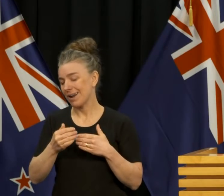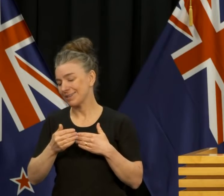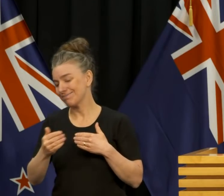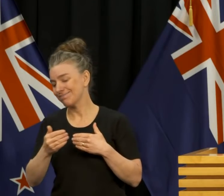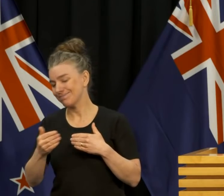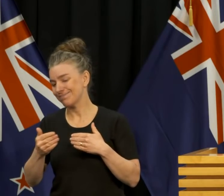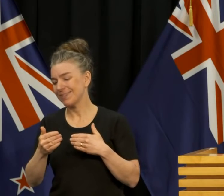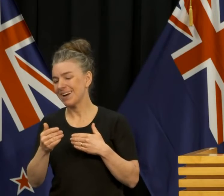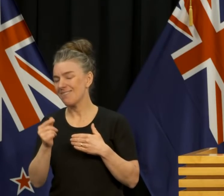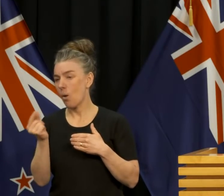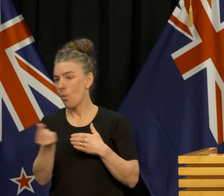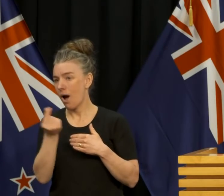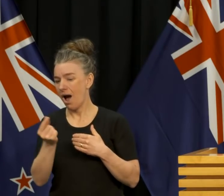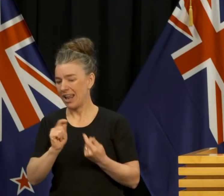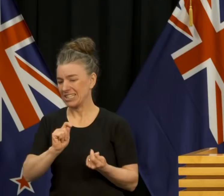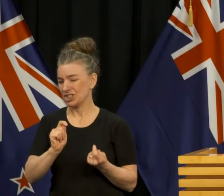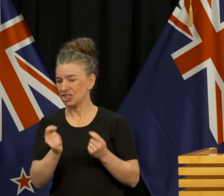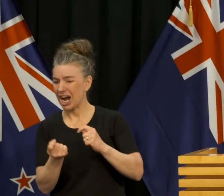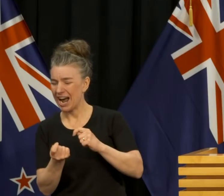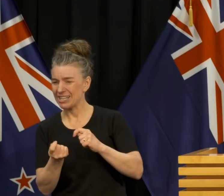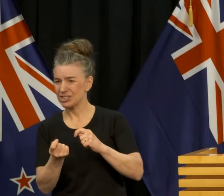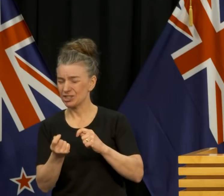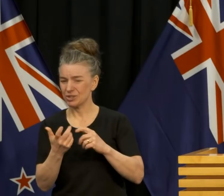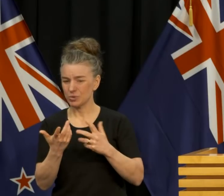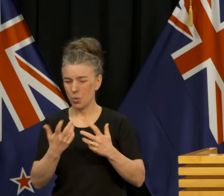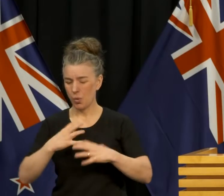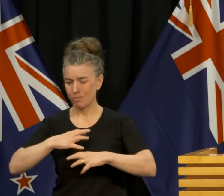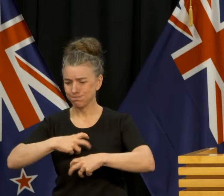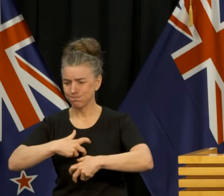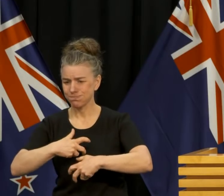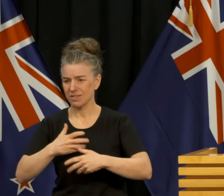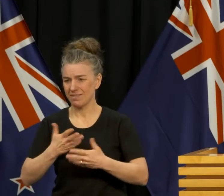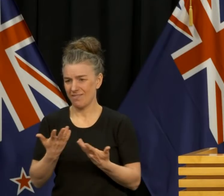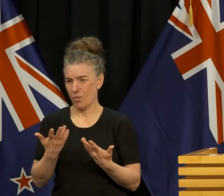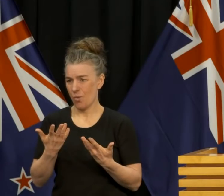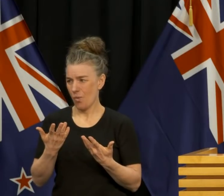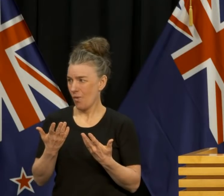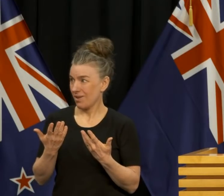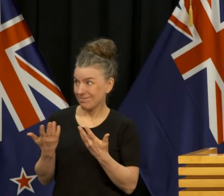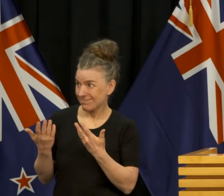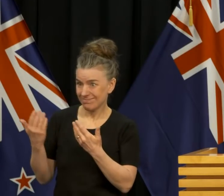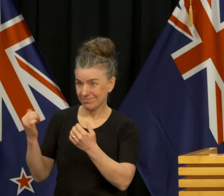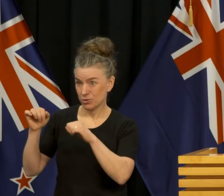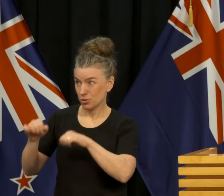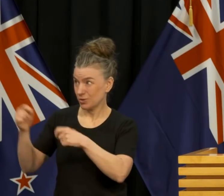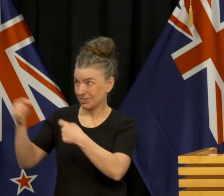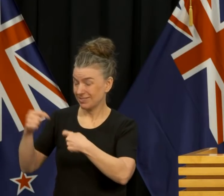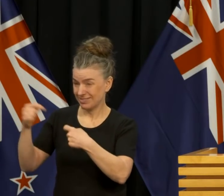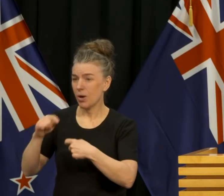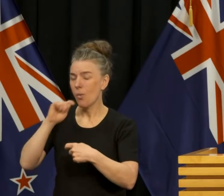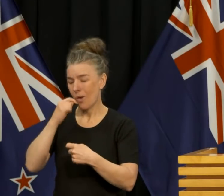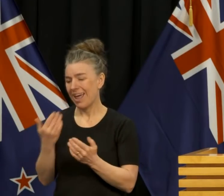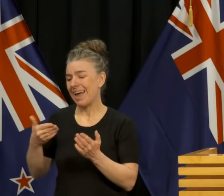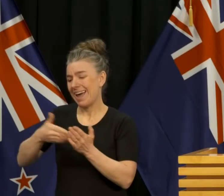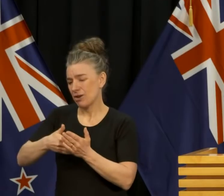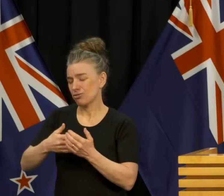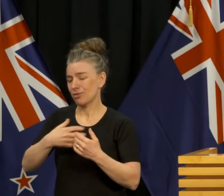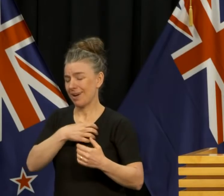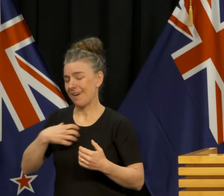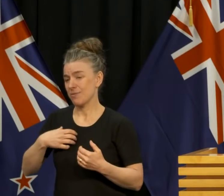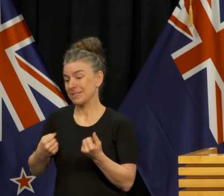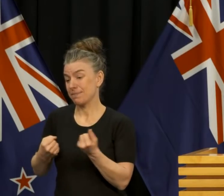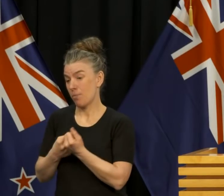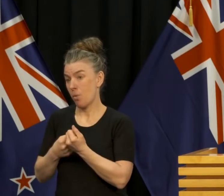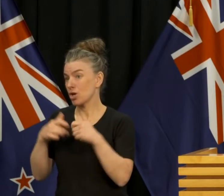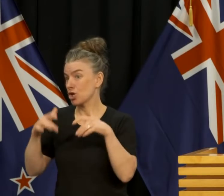have to make adjustments as we go through a downturn. There will be additional government support available for them, and I'll have further